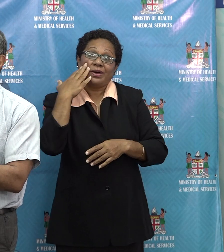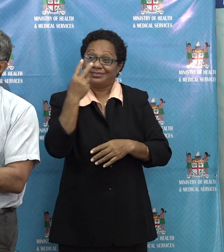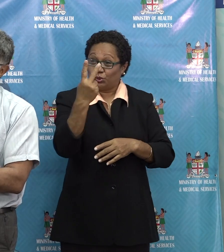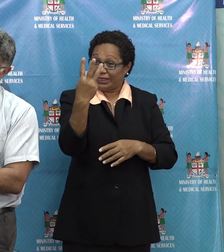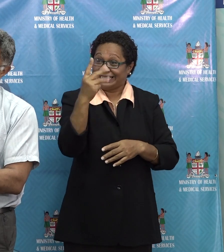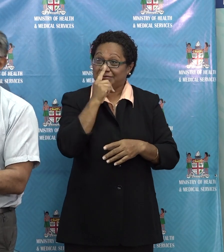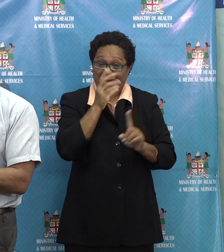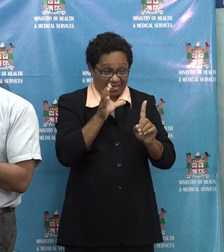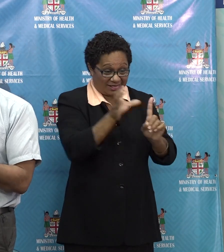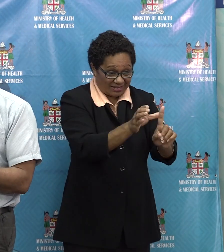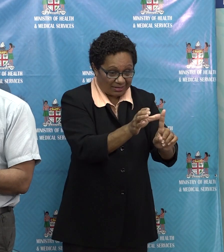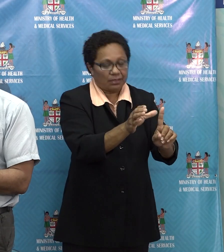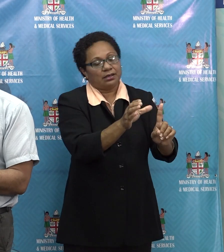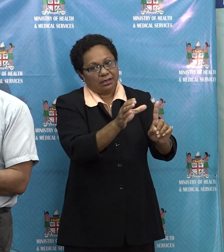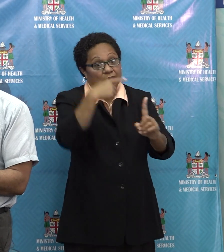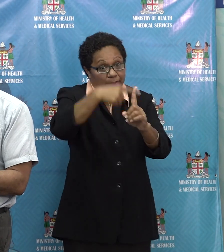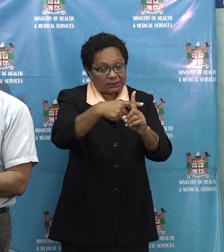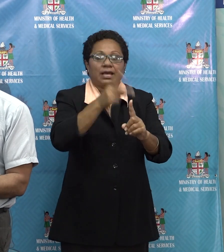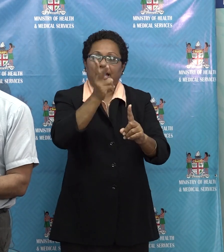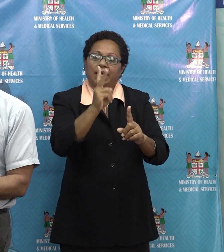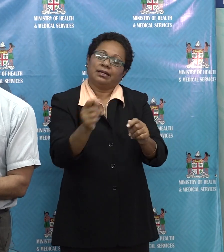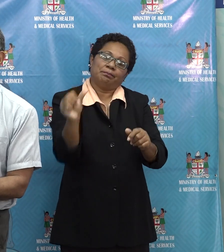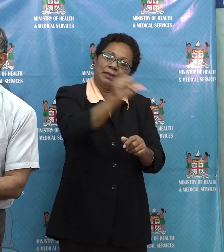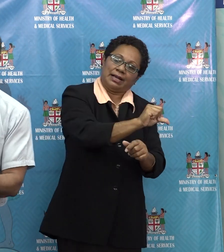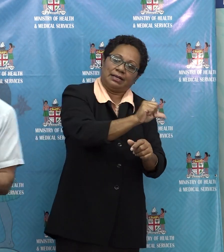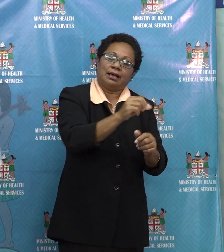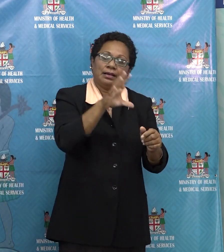get a positive, that becomes a reset.